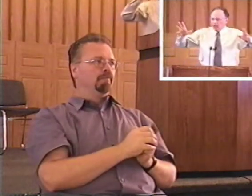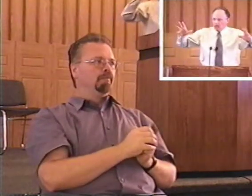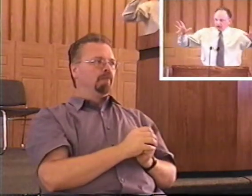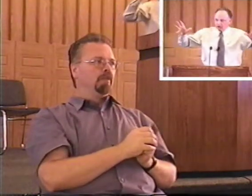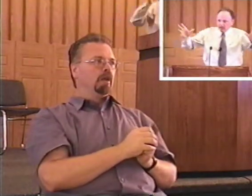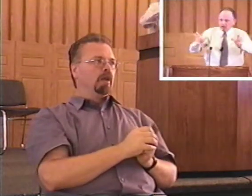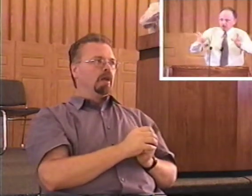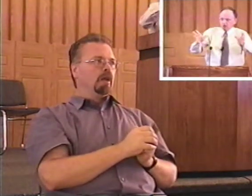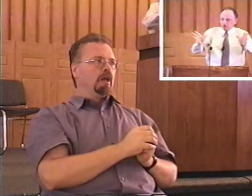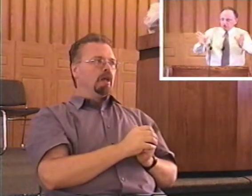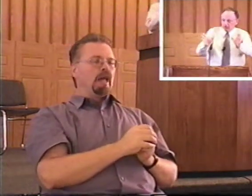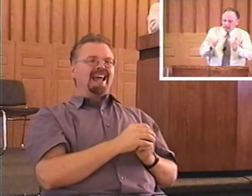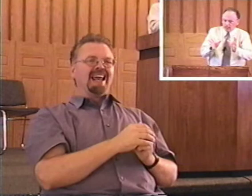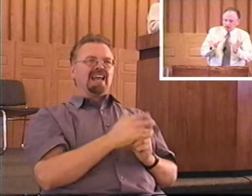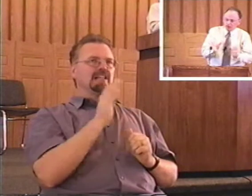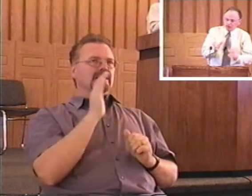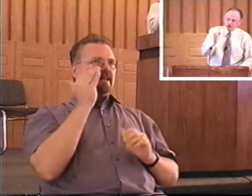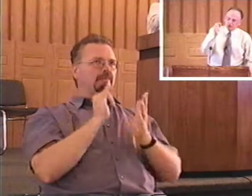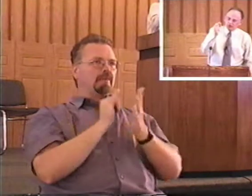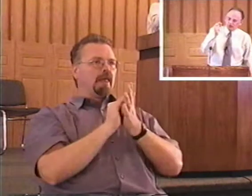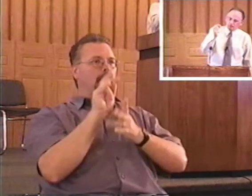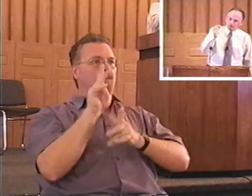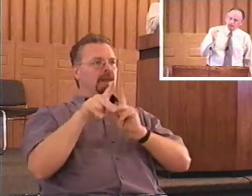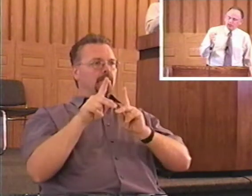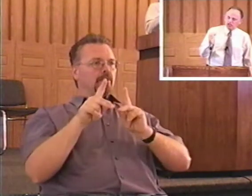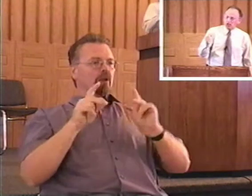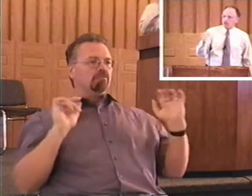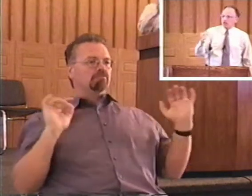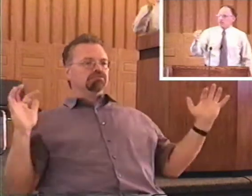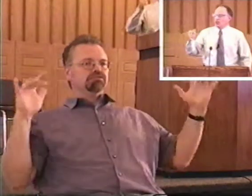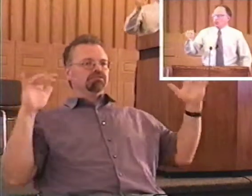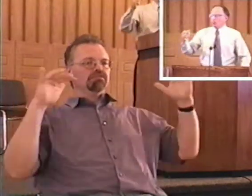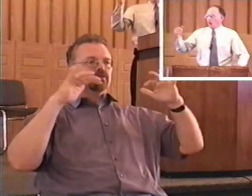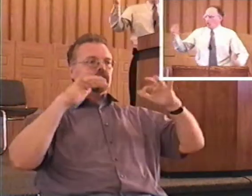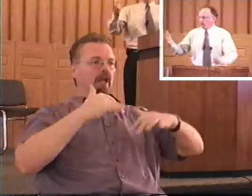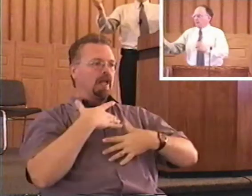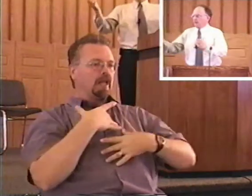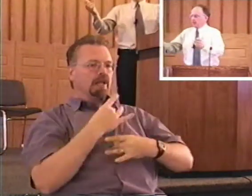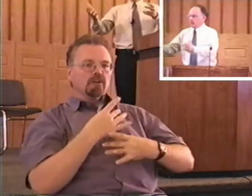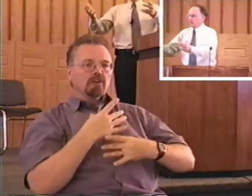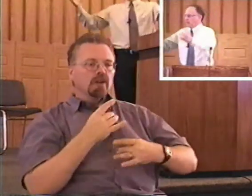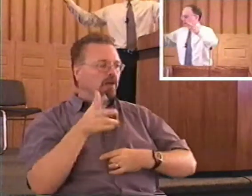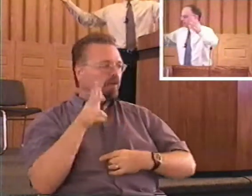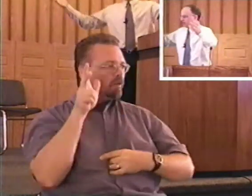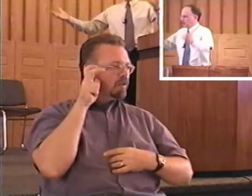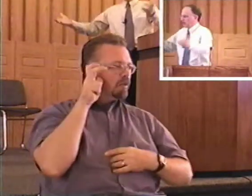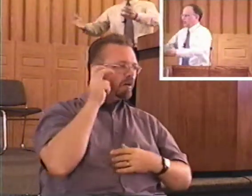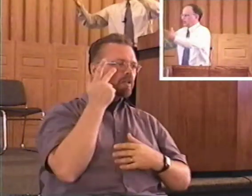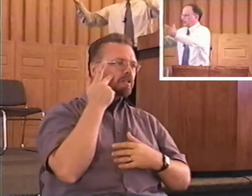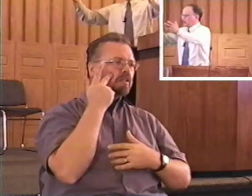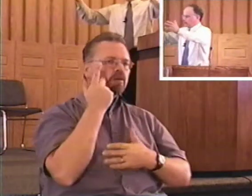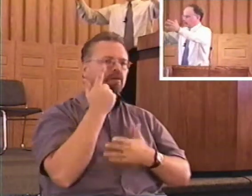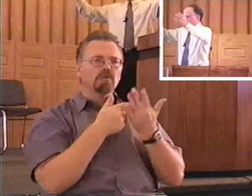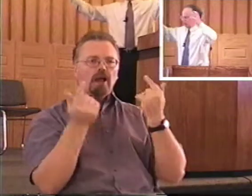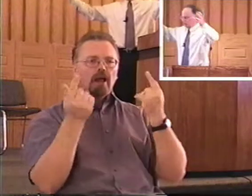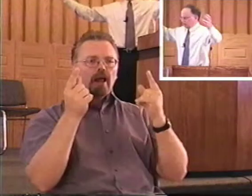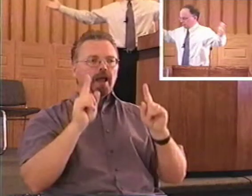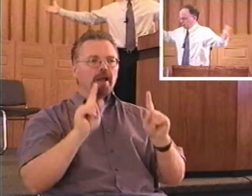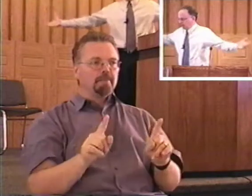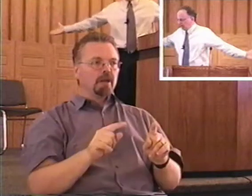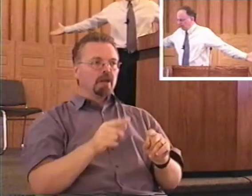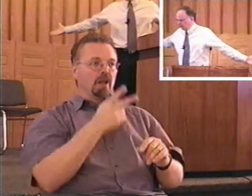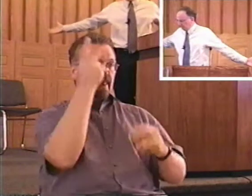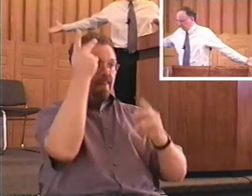people have gathered together here simply because part of it is that the Pharisees are